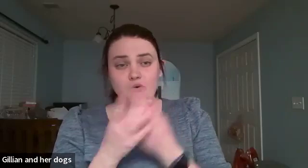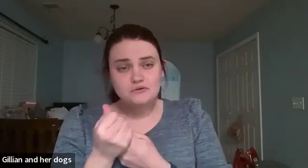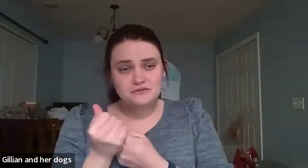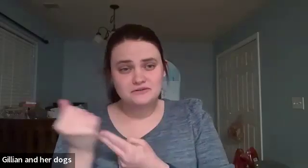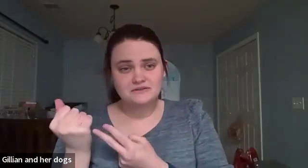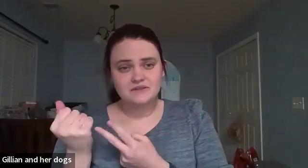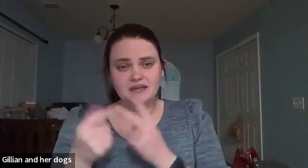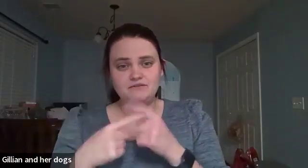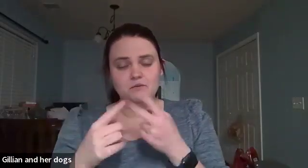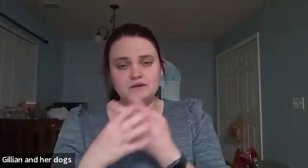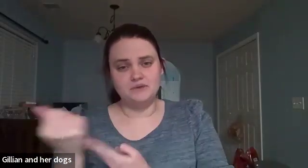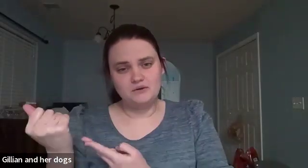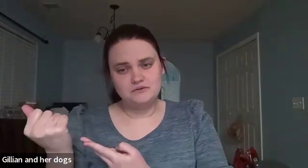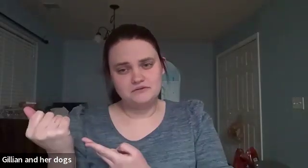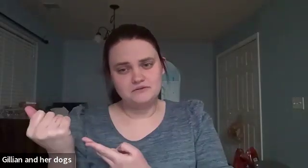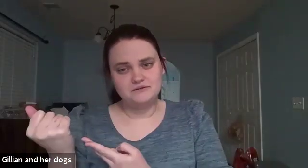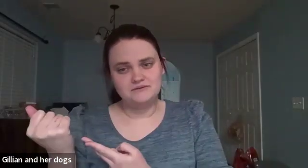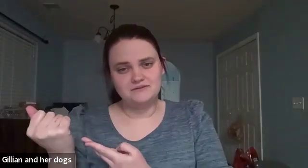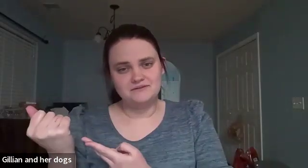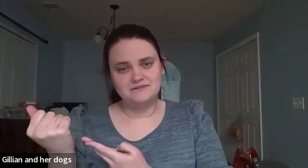both? Like if you wanted both?